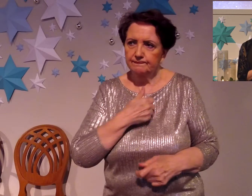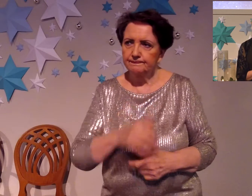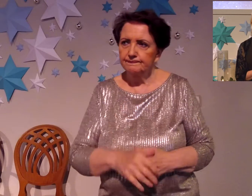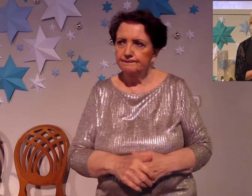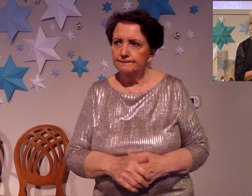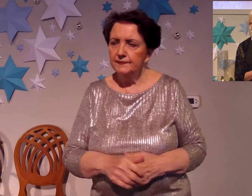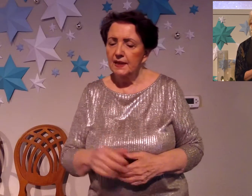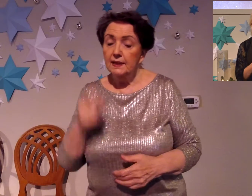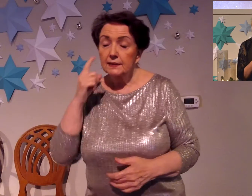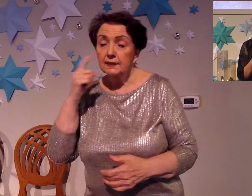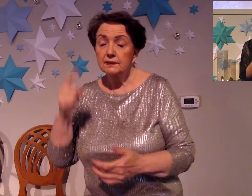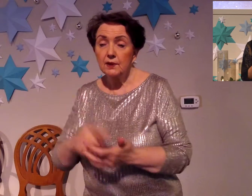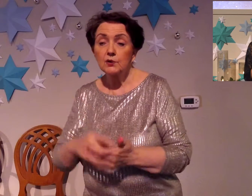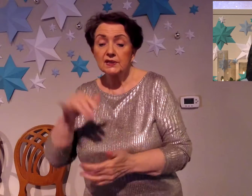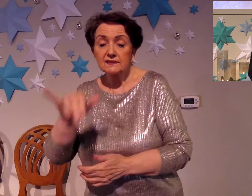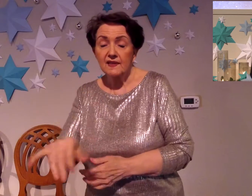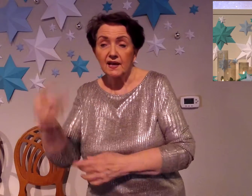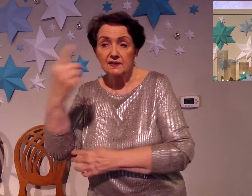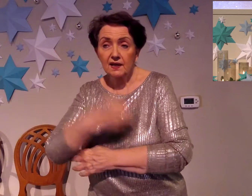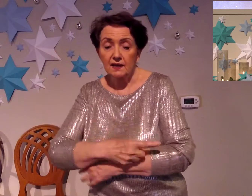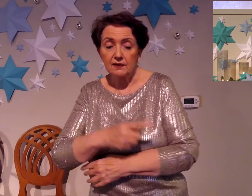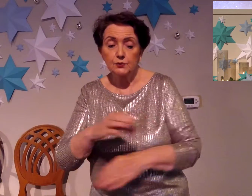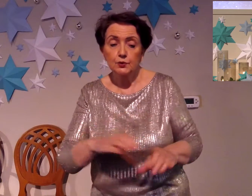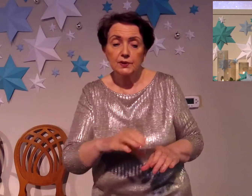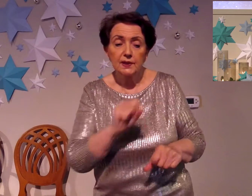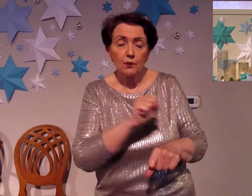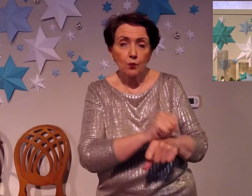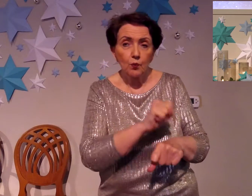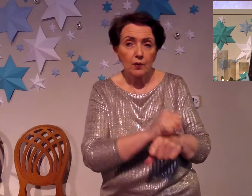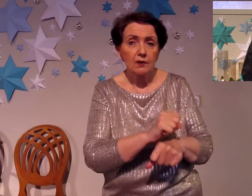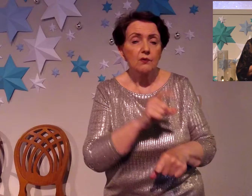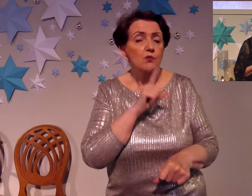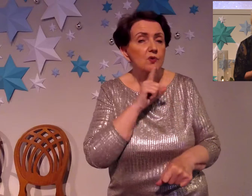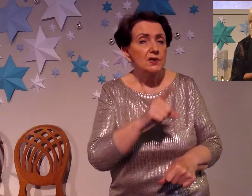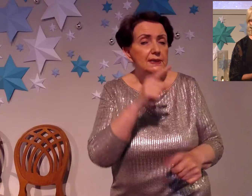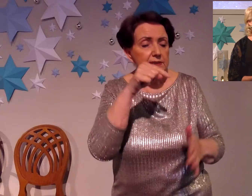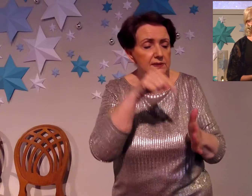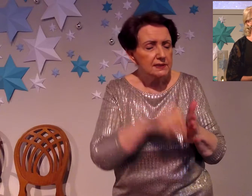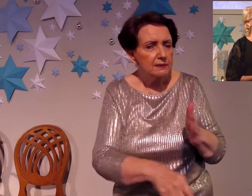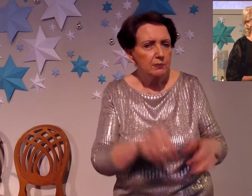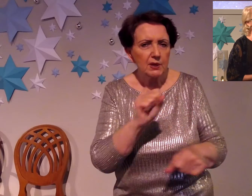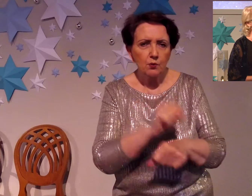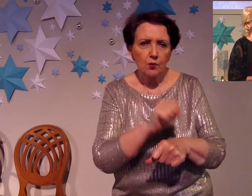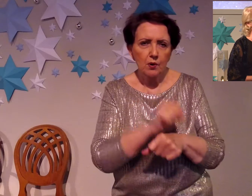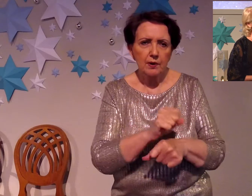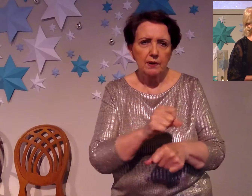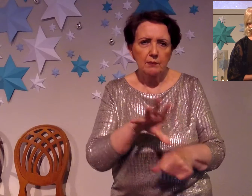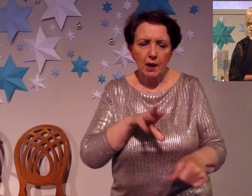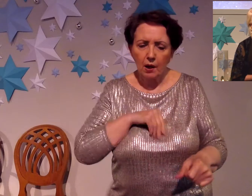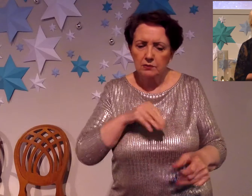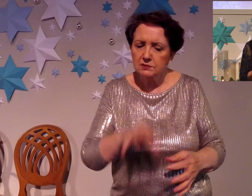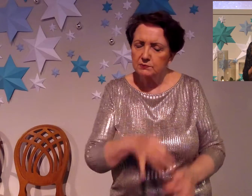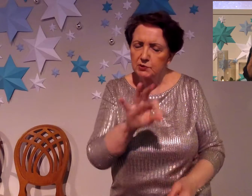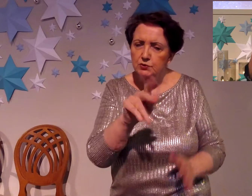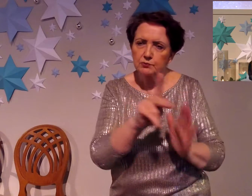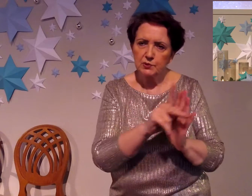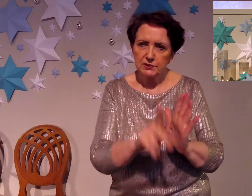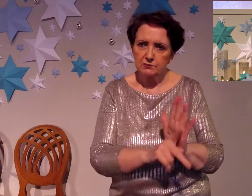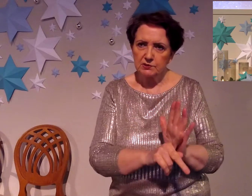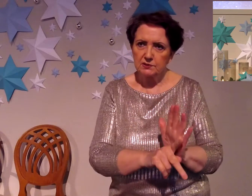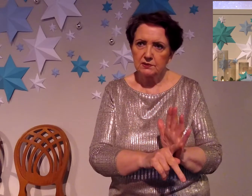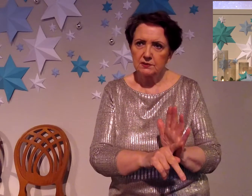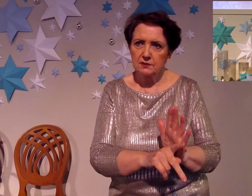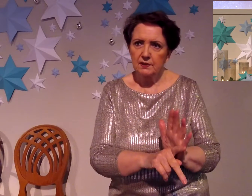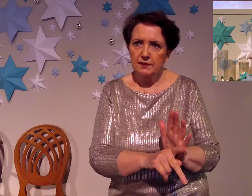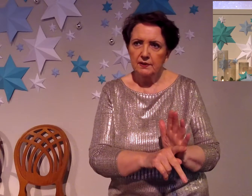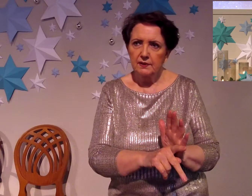that day as I was doing all of that work and really deeply working my own spiritual principles is that as